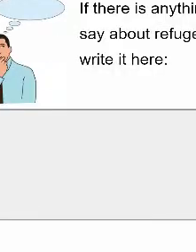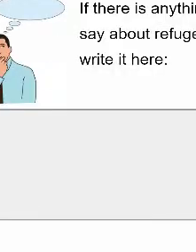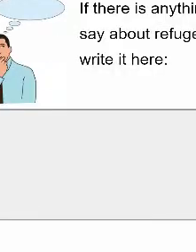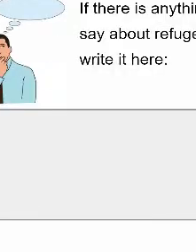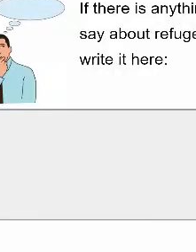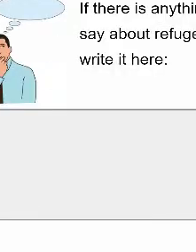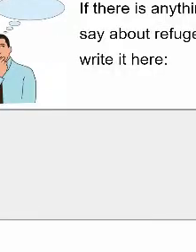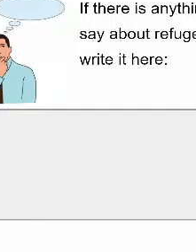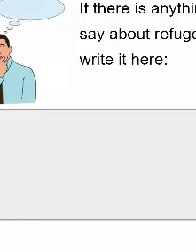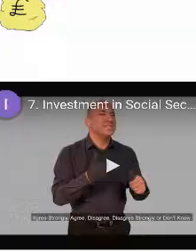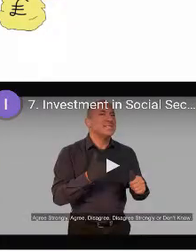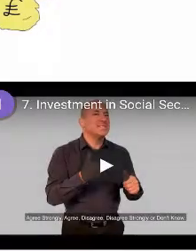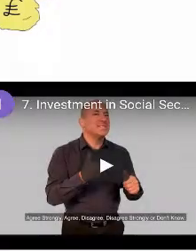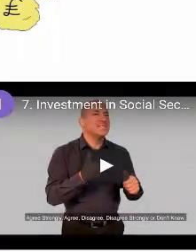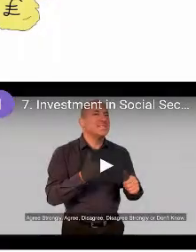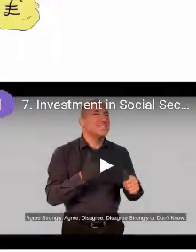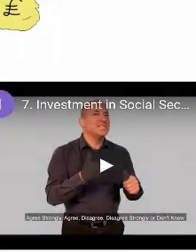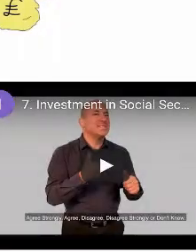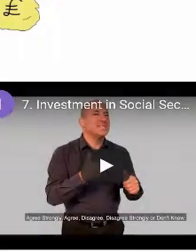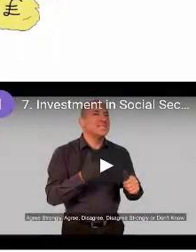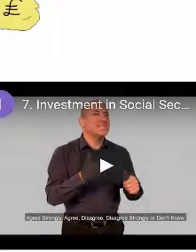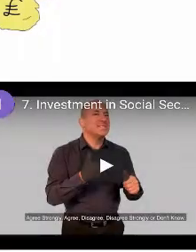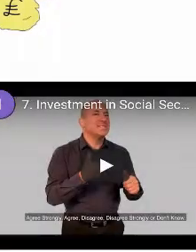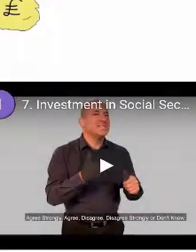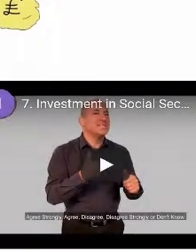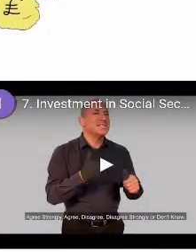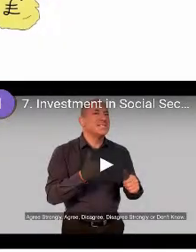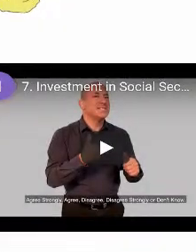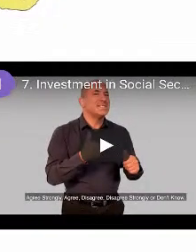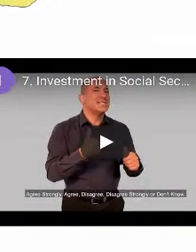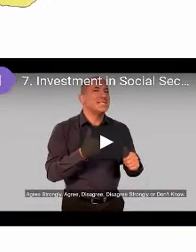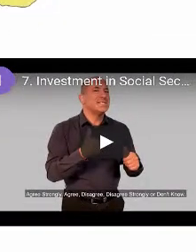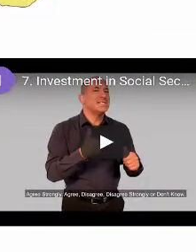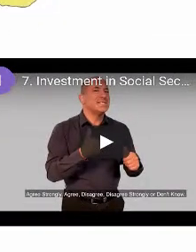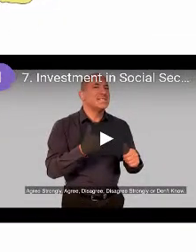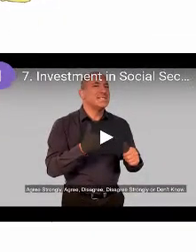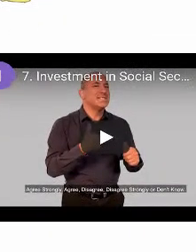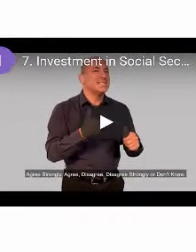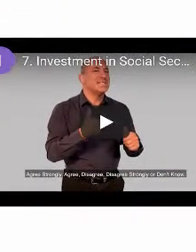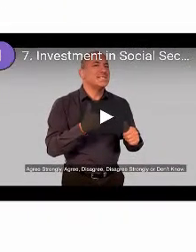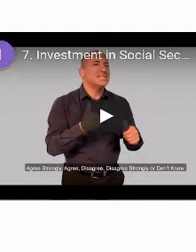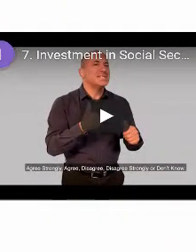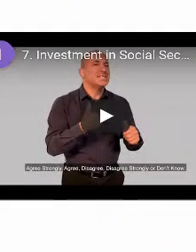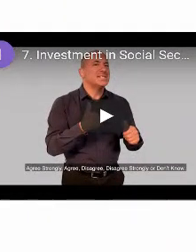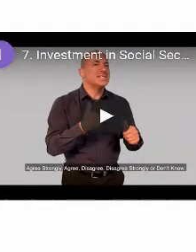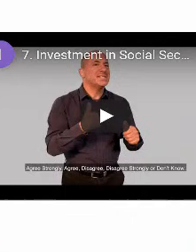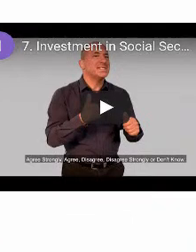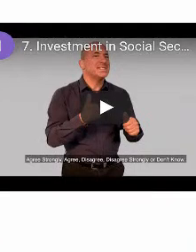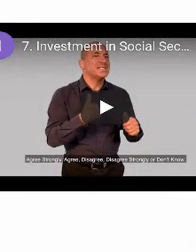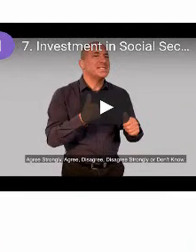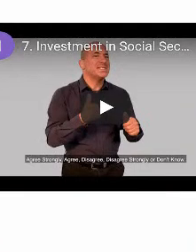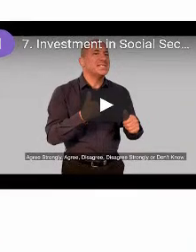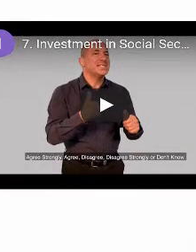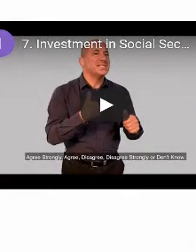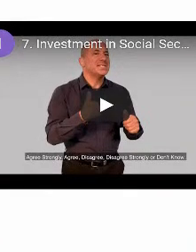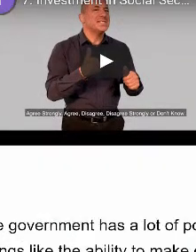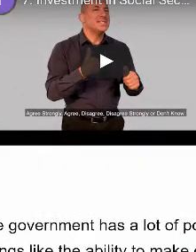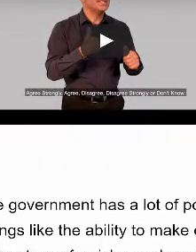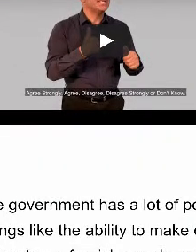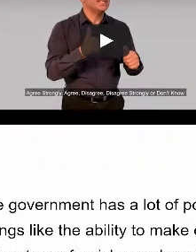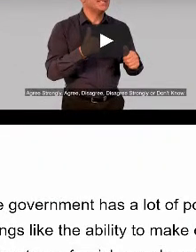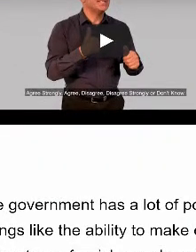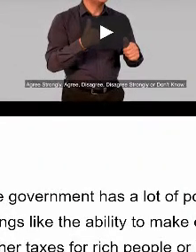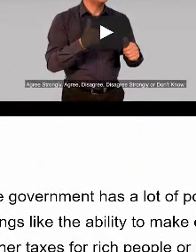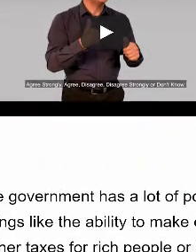that fall under those groups. We then have a page talking about how this should be paid for or how the government should